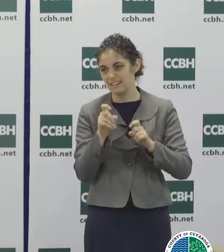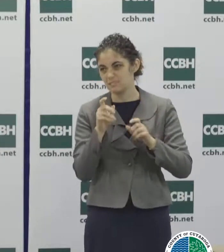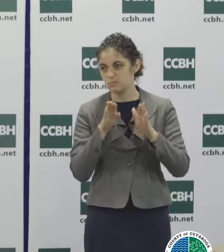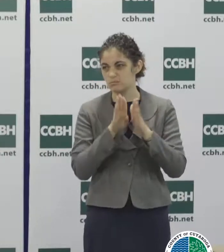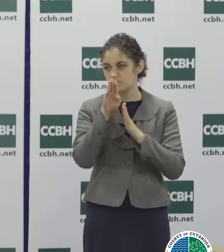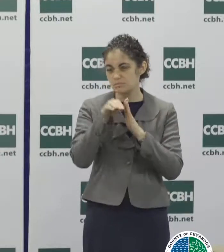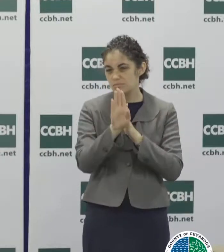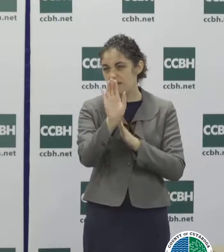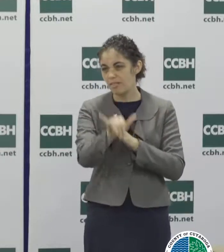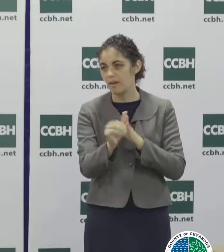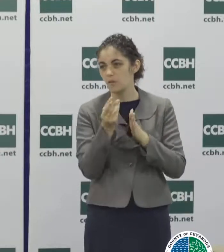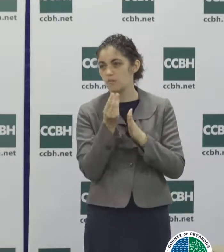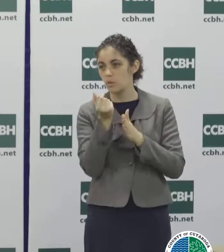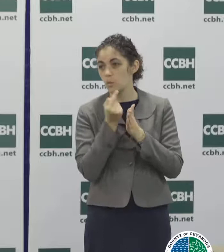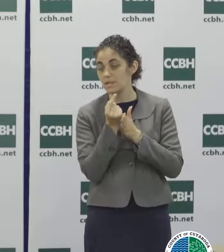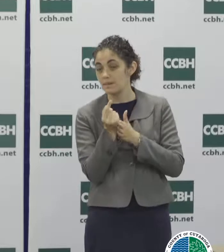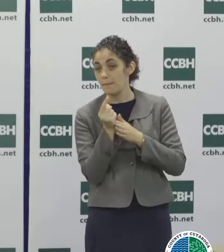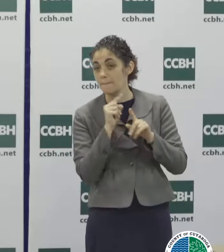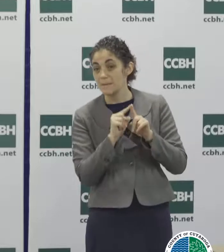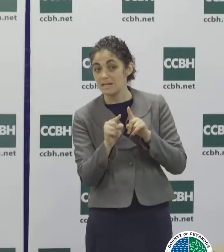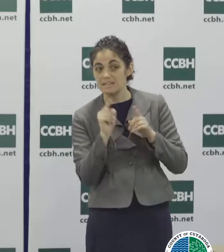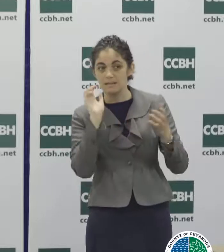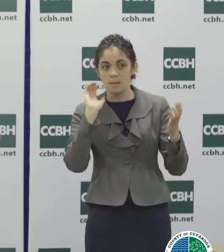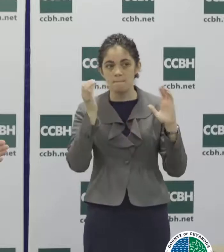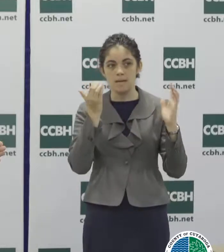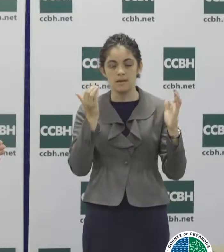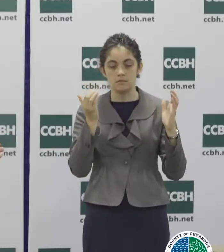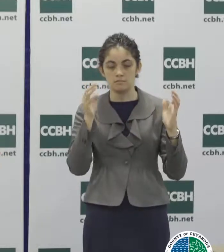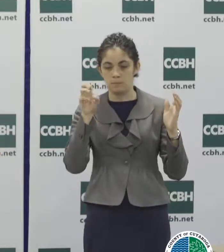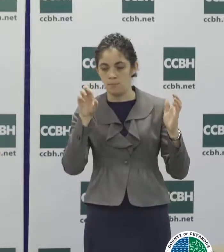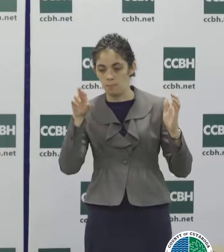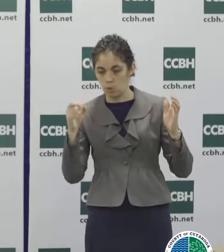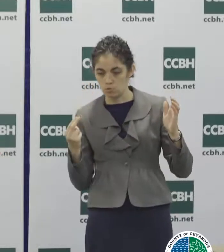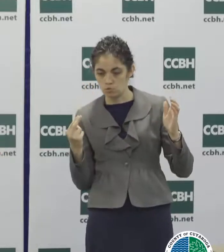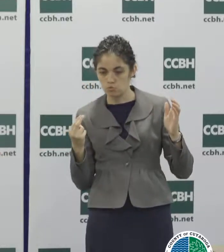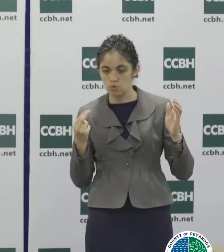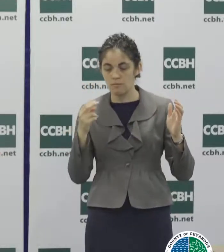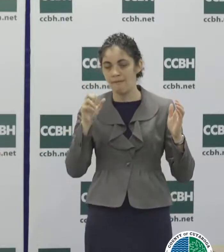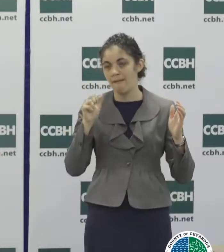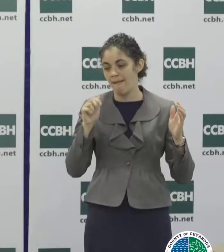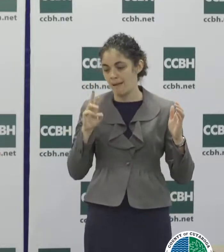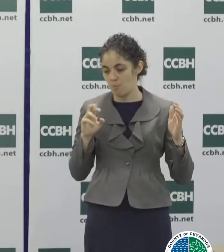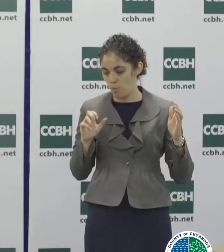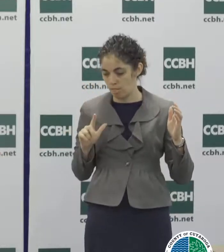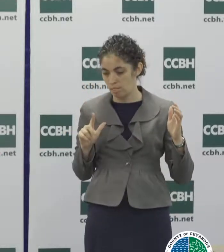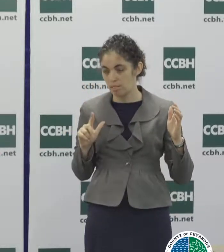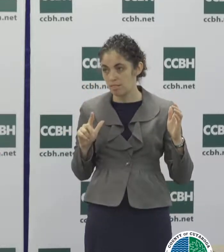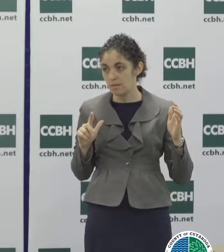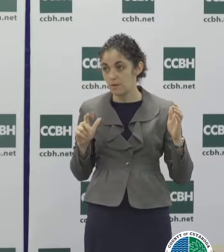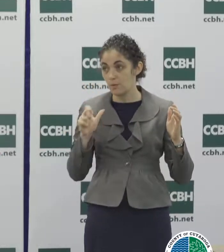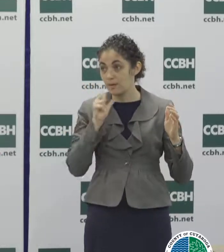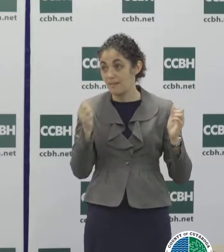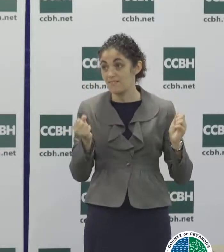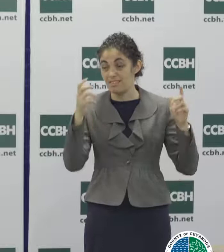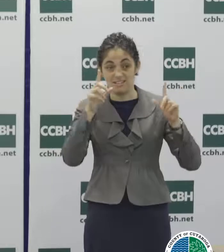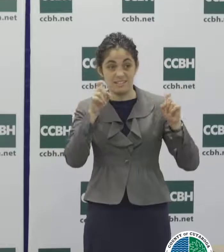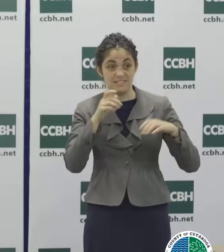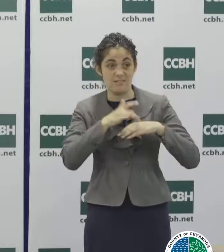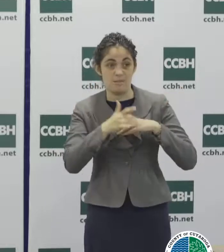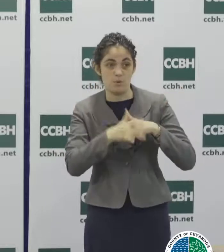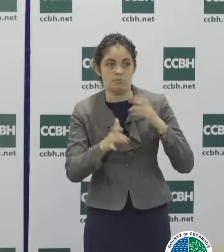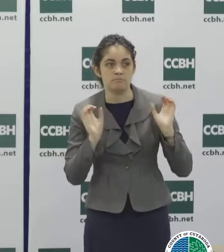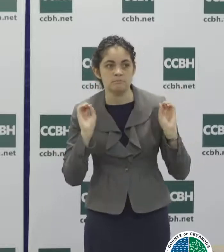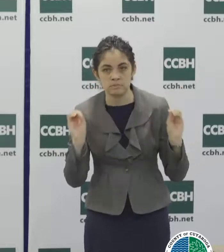and down the last couple weeks. But if you compare that to March and you compare that to April, we did not have a lot of